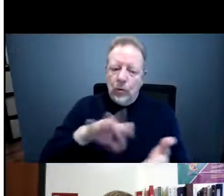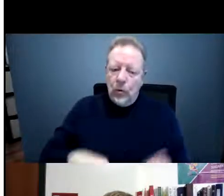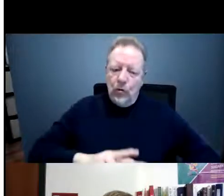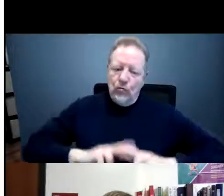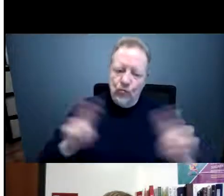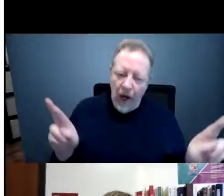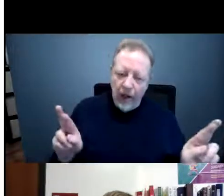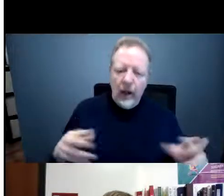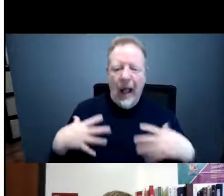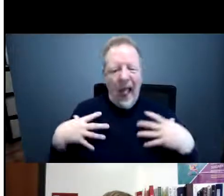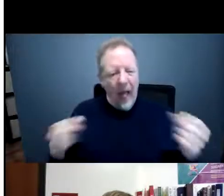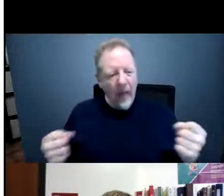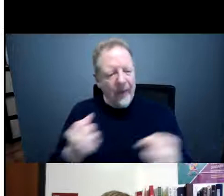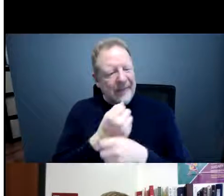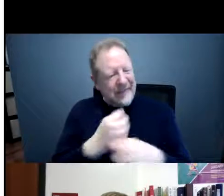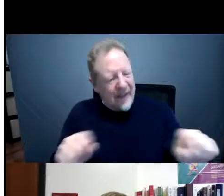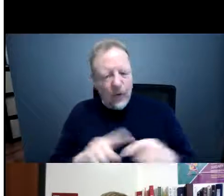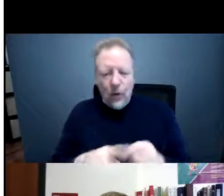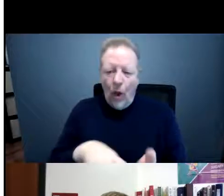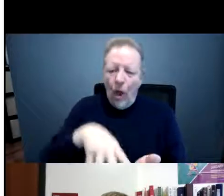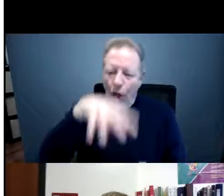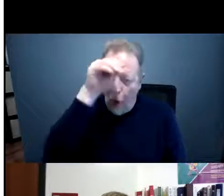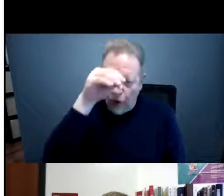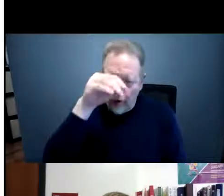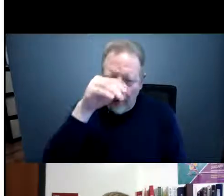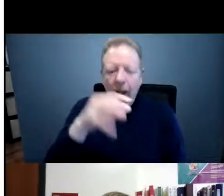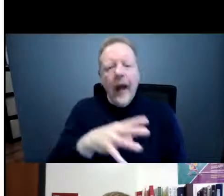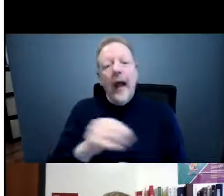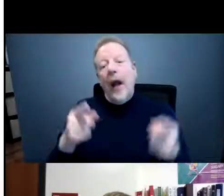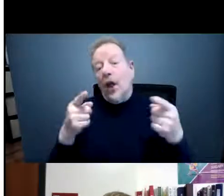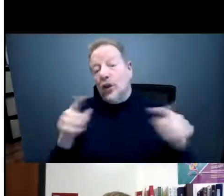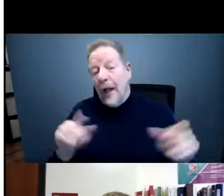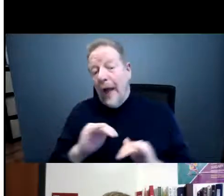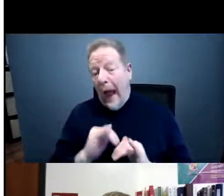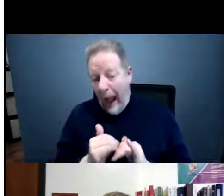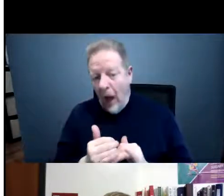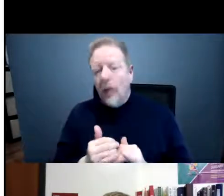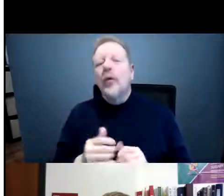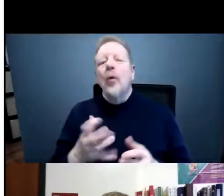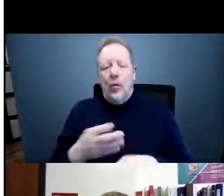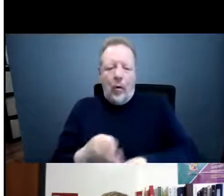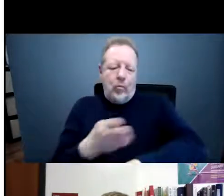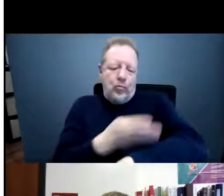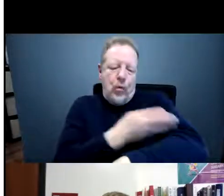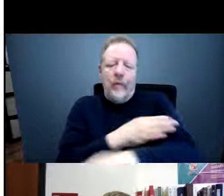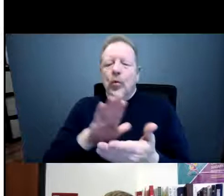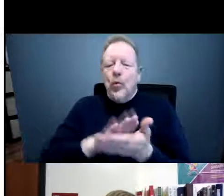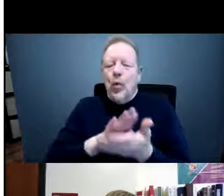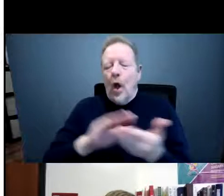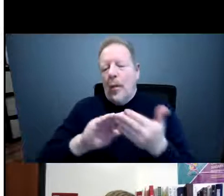healthy and safe to learn, and to achieve, we want to improve school community and student health outcomes